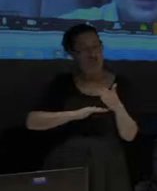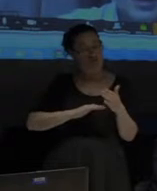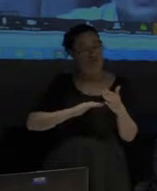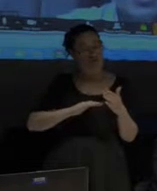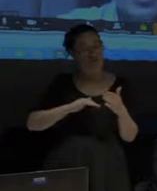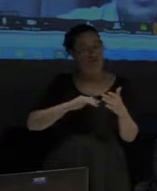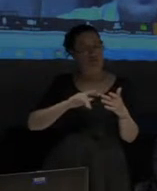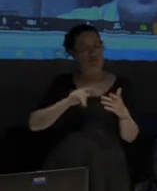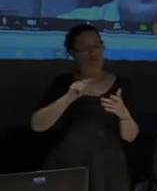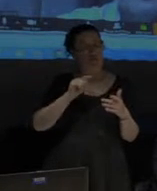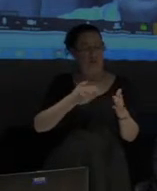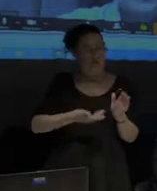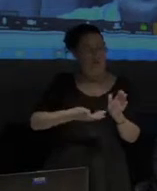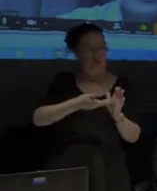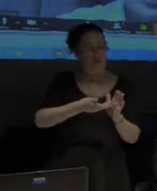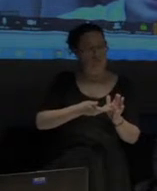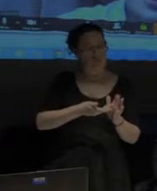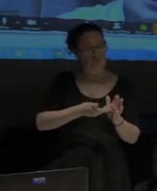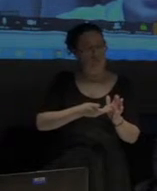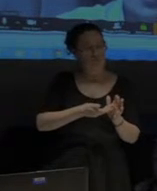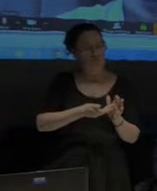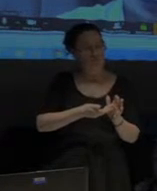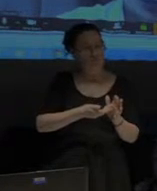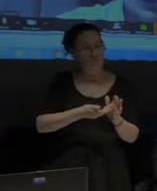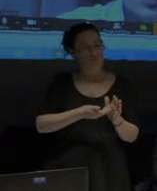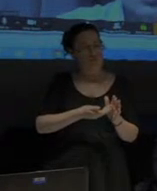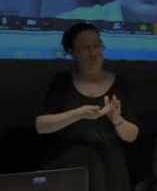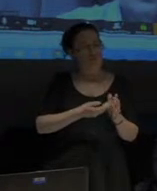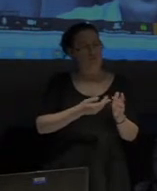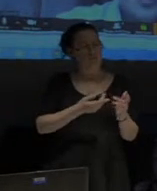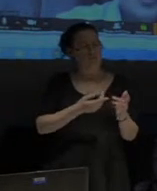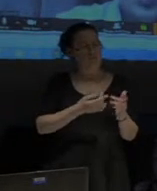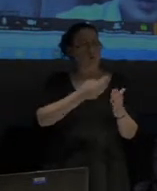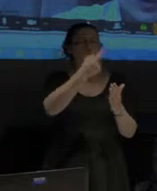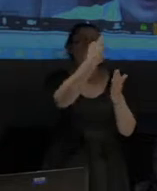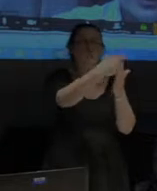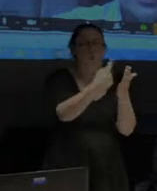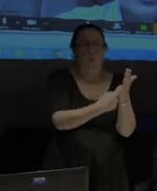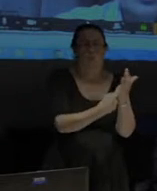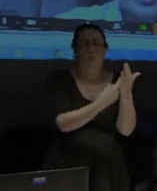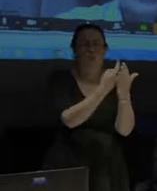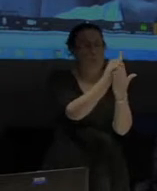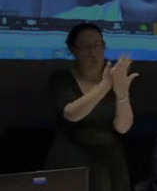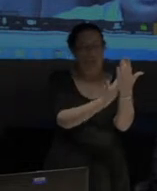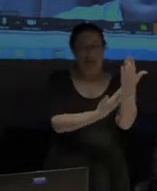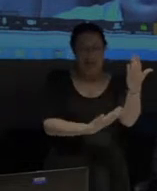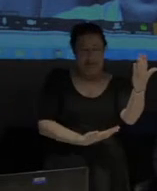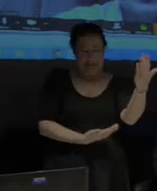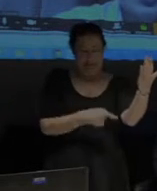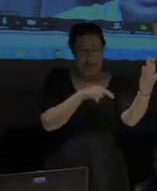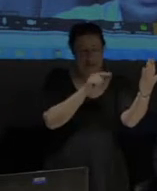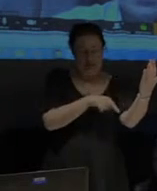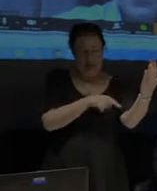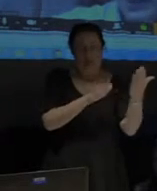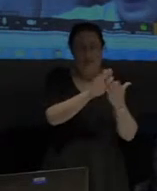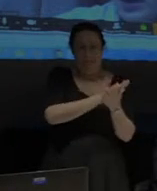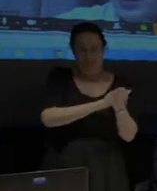that I am describing that excessive rules take away our ability to